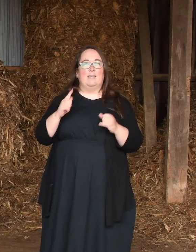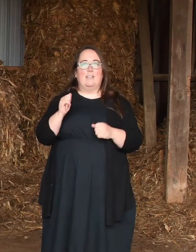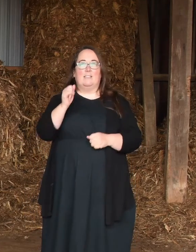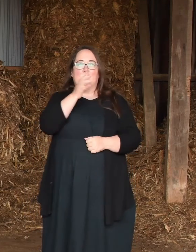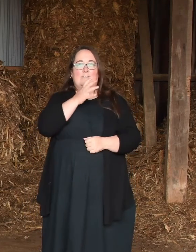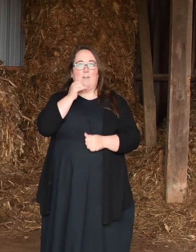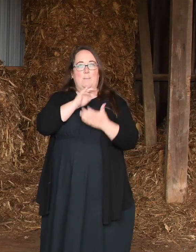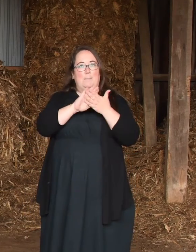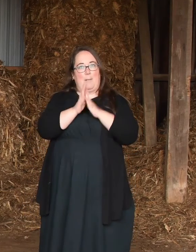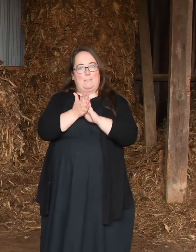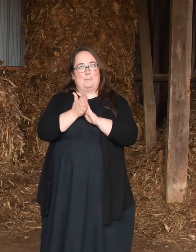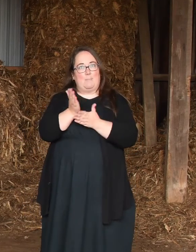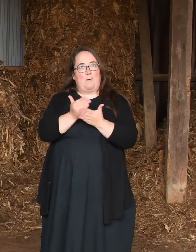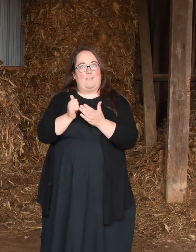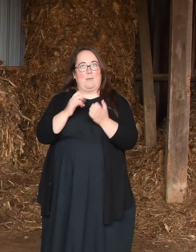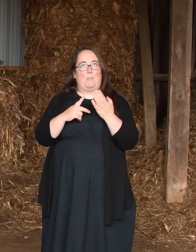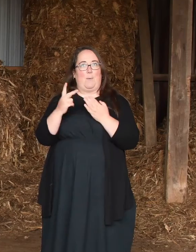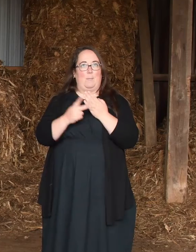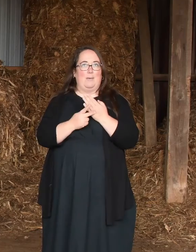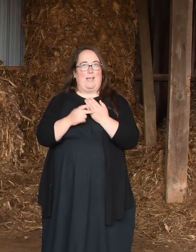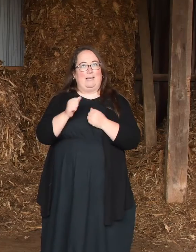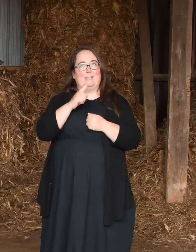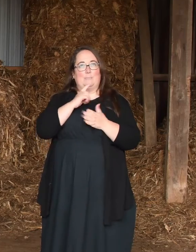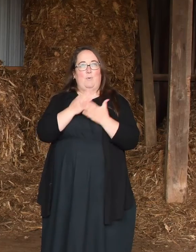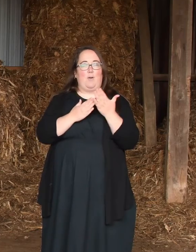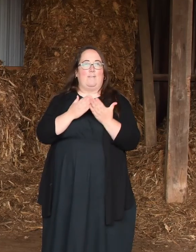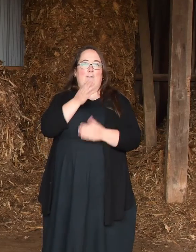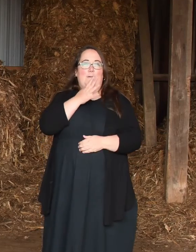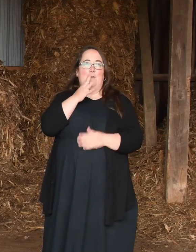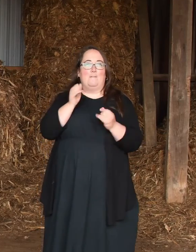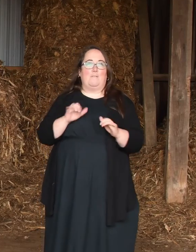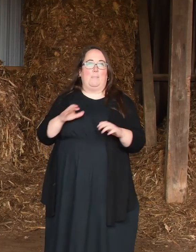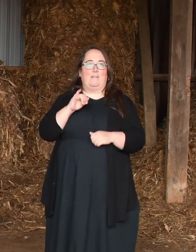farm enters the program and becomes Farmland Forever. Thank you.